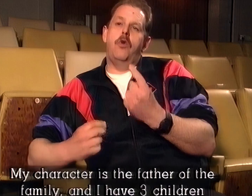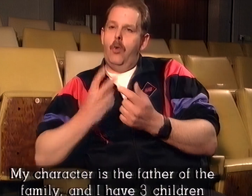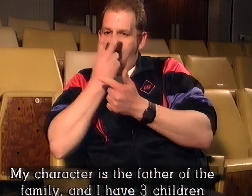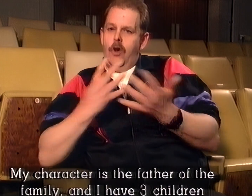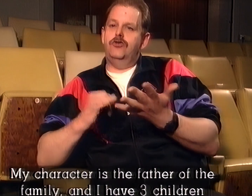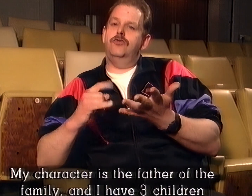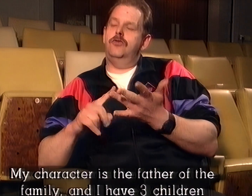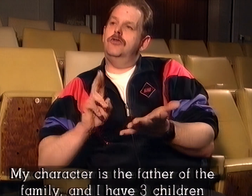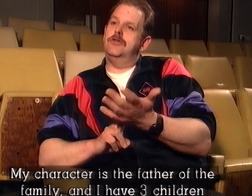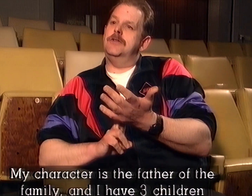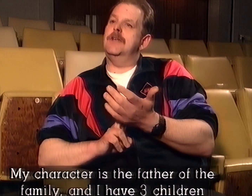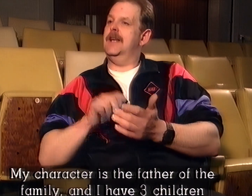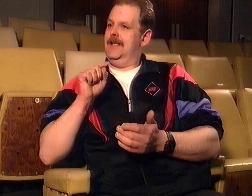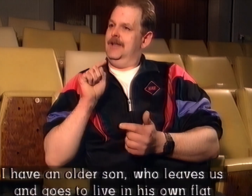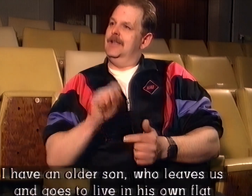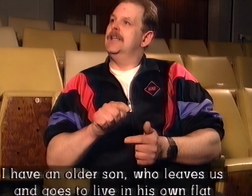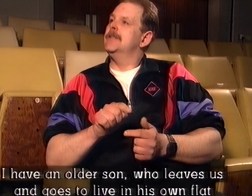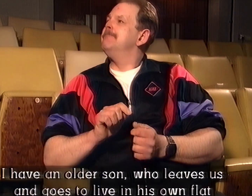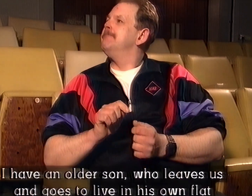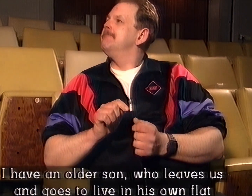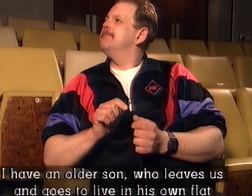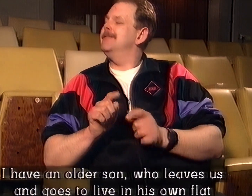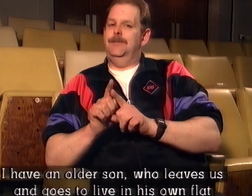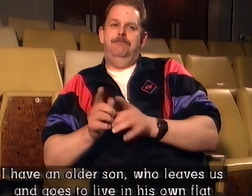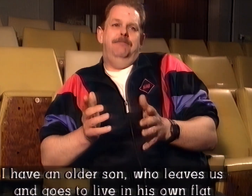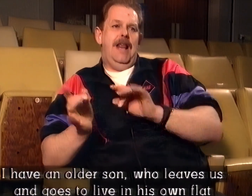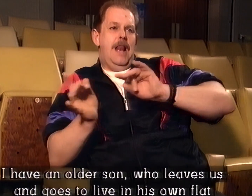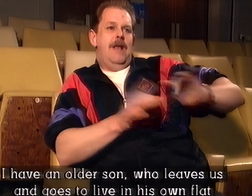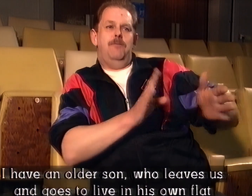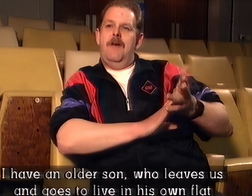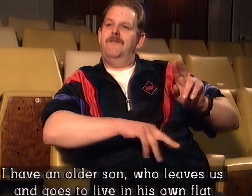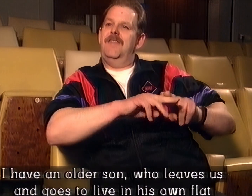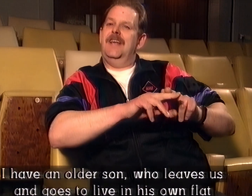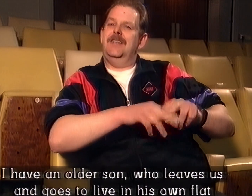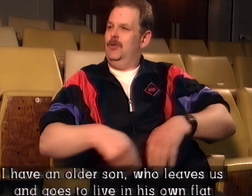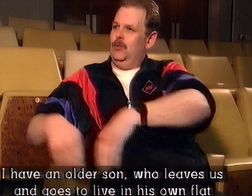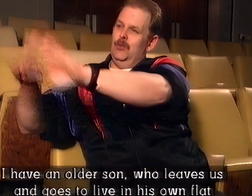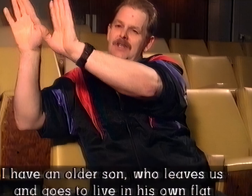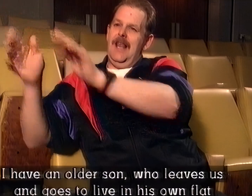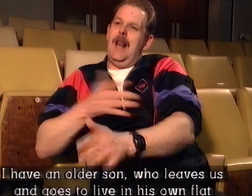children. I have an older son who leaves us and goes to live in his own flat.